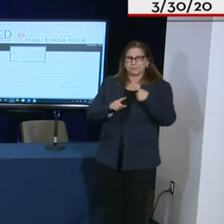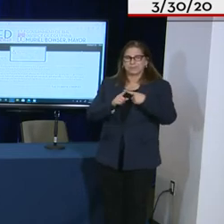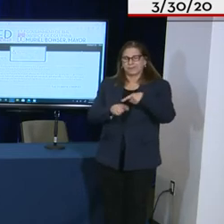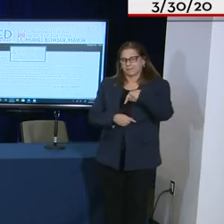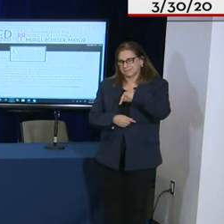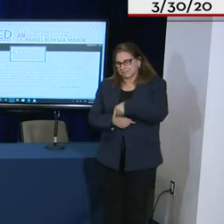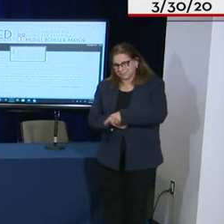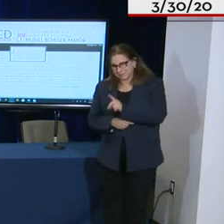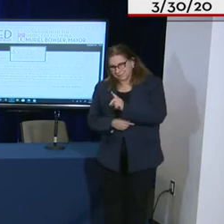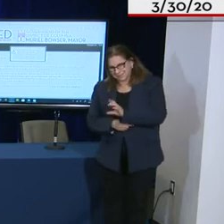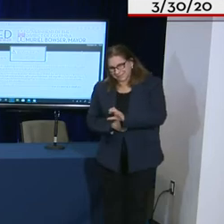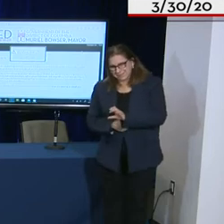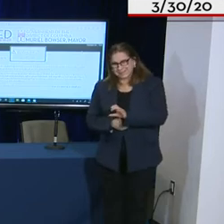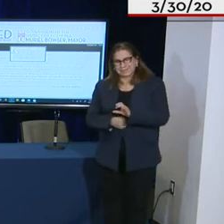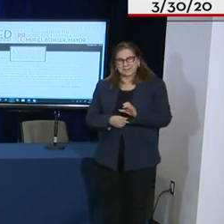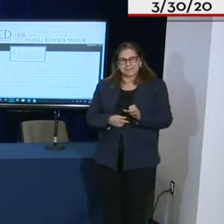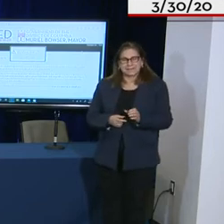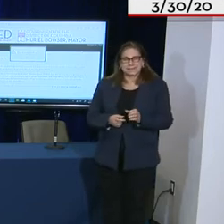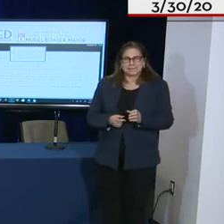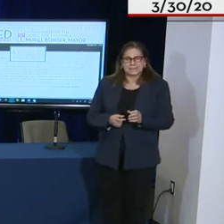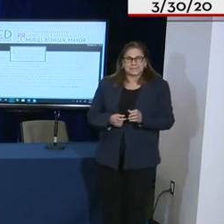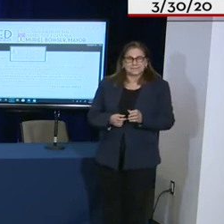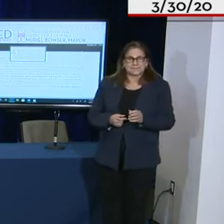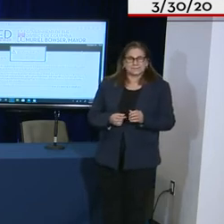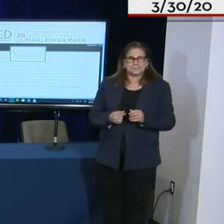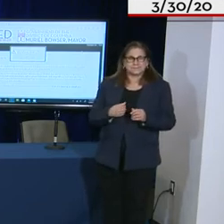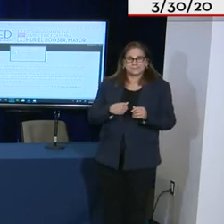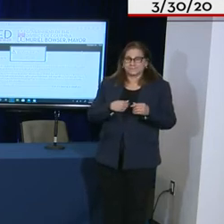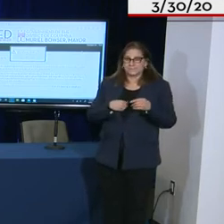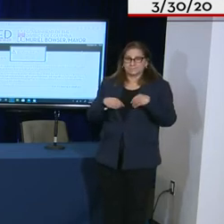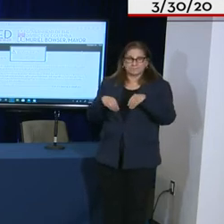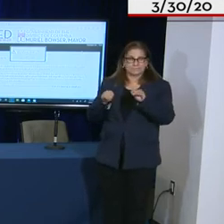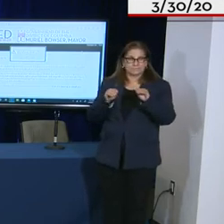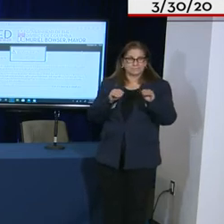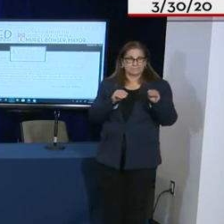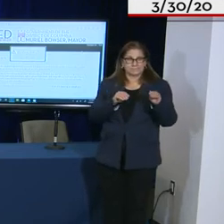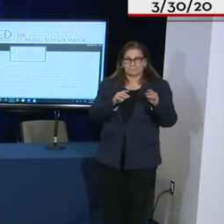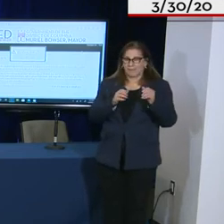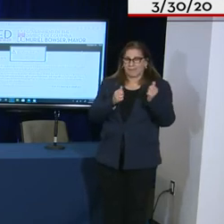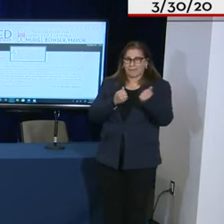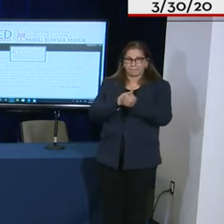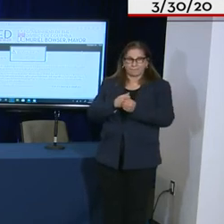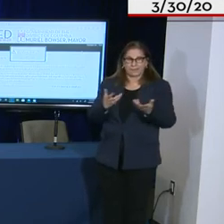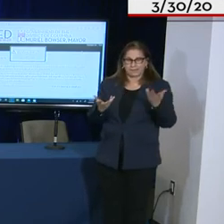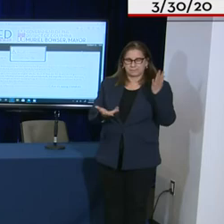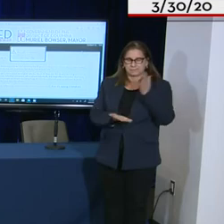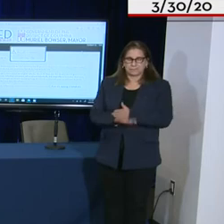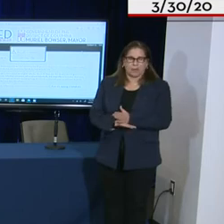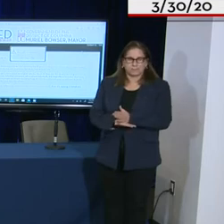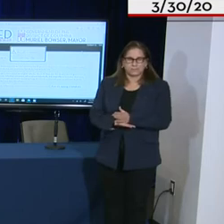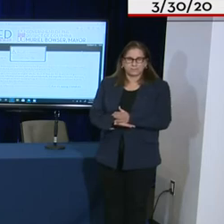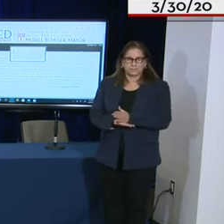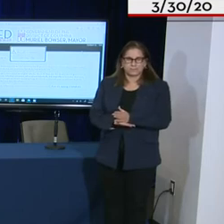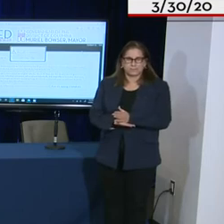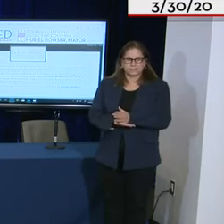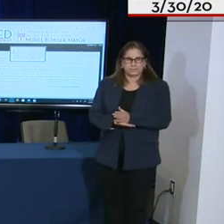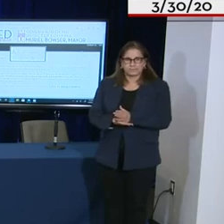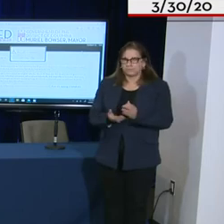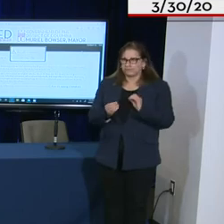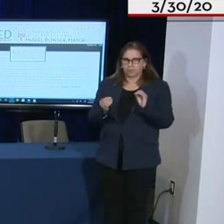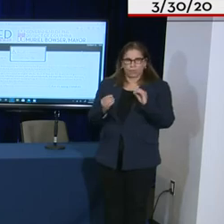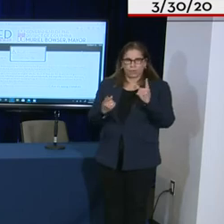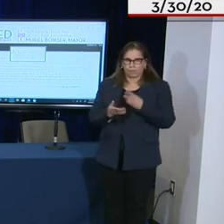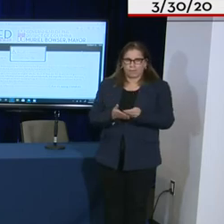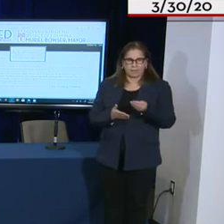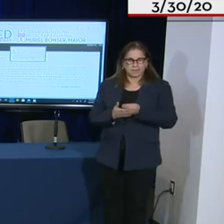But wherever it's sold, it's completely dried up because everybody's in the same boat. So,